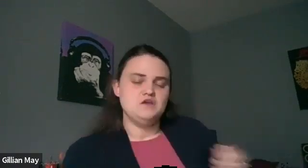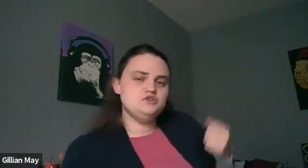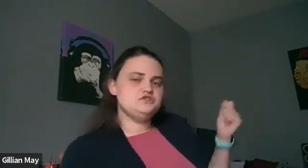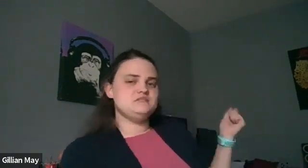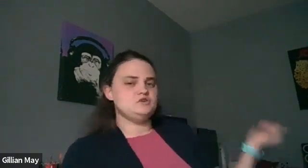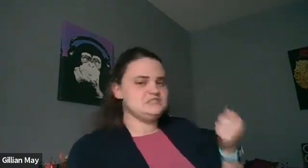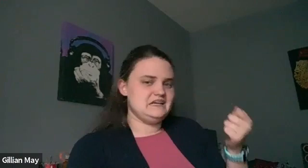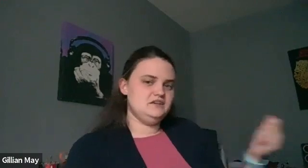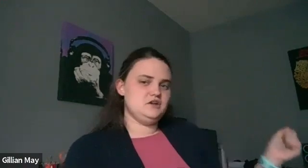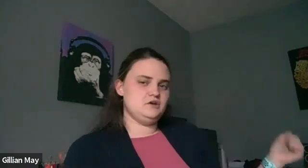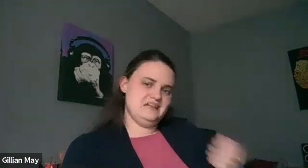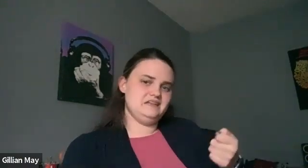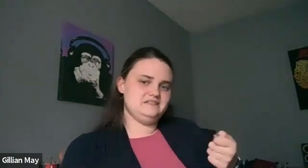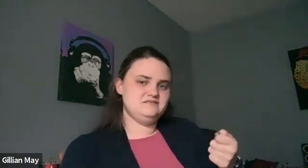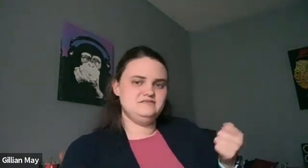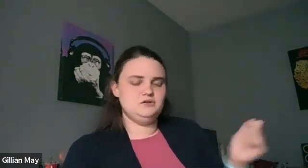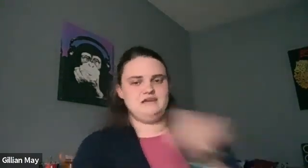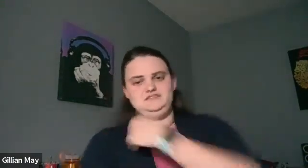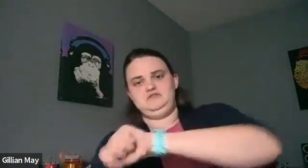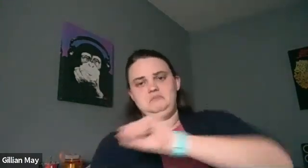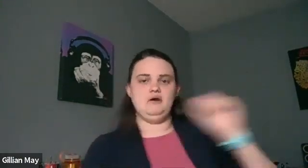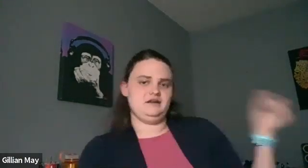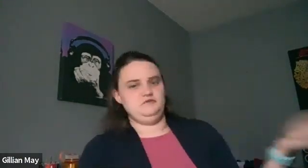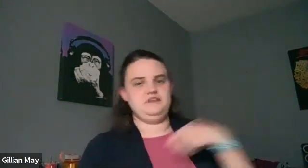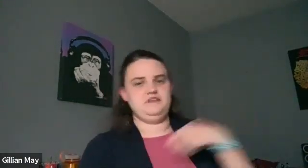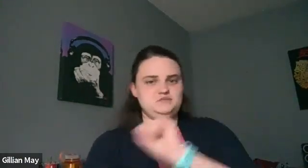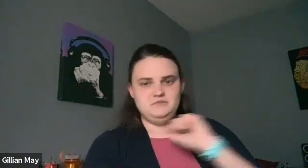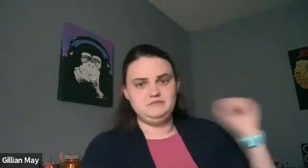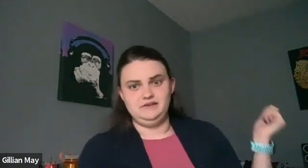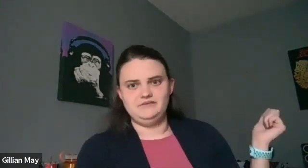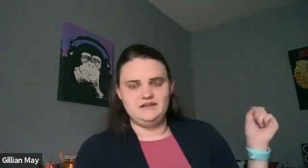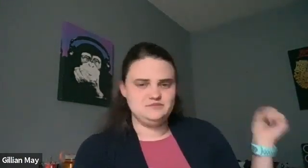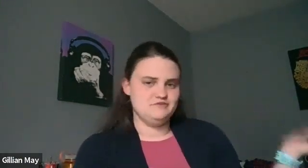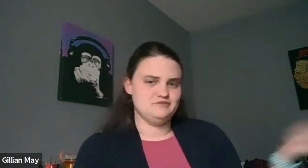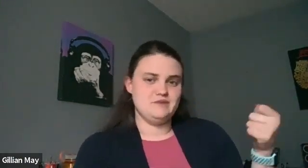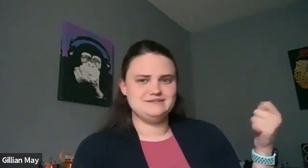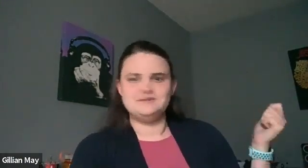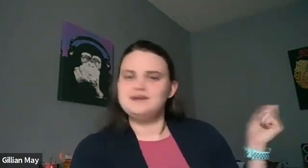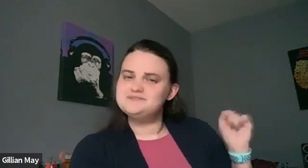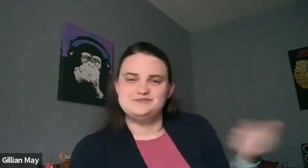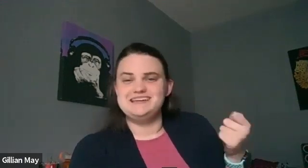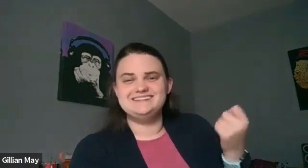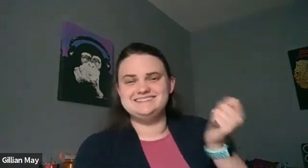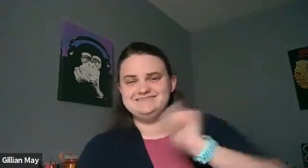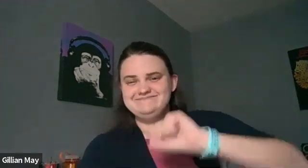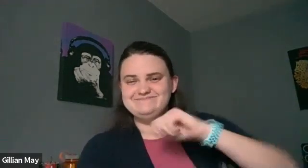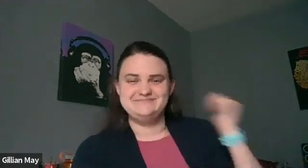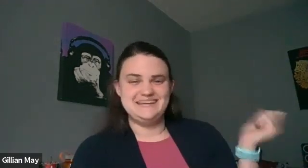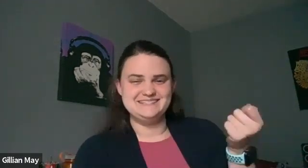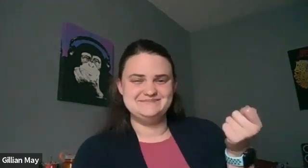Usually it's more just like, tennis. You don't have to do the back and forth. That's just me being me. I like to be over dramatic sometimes. So tennis.